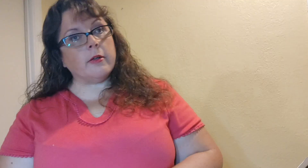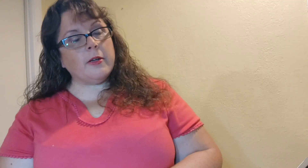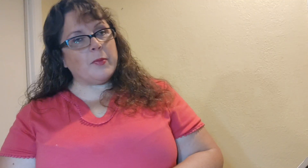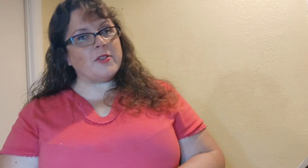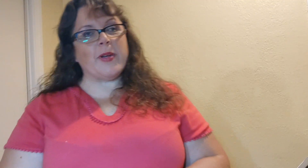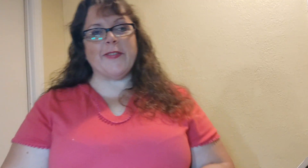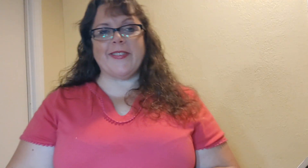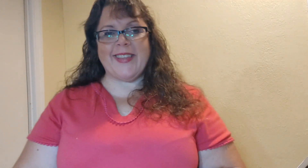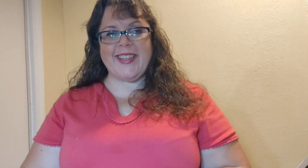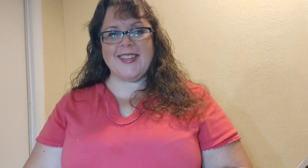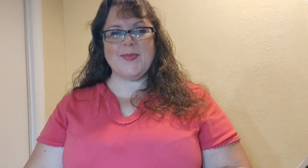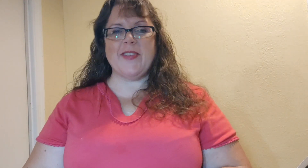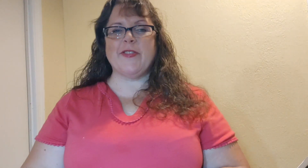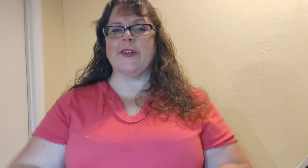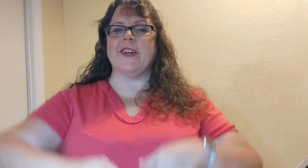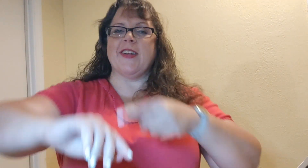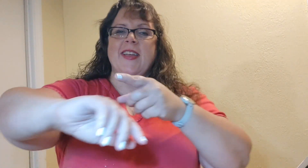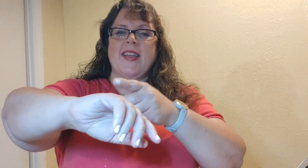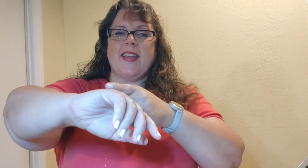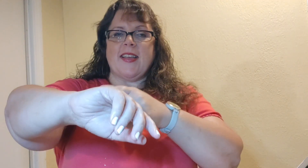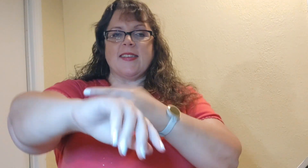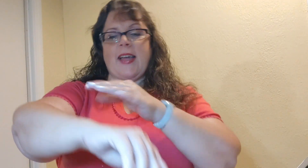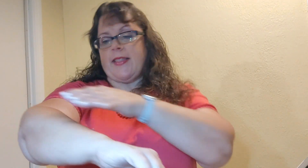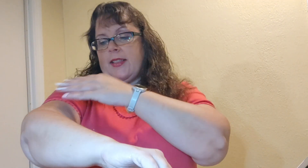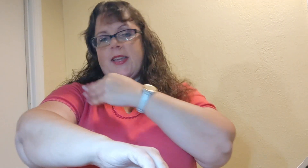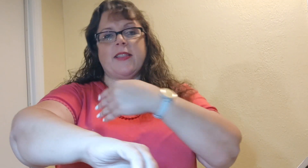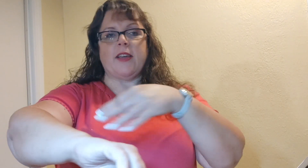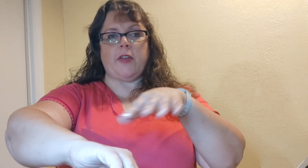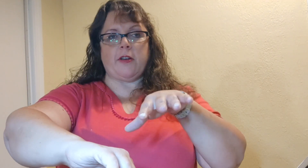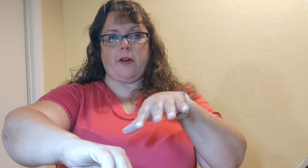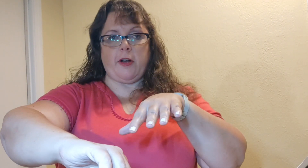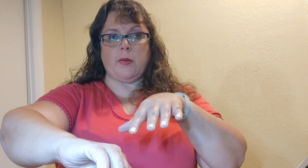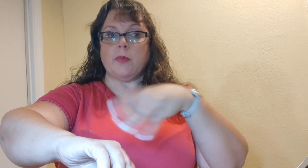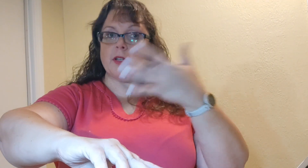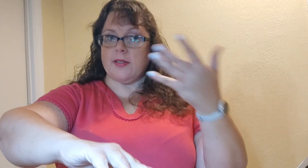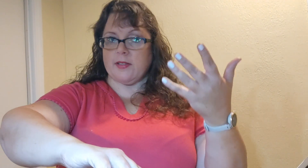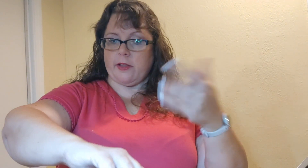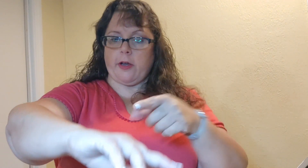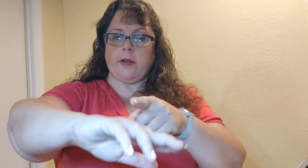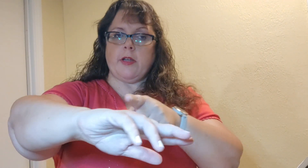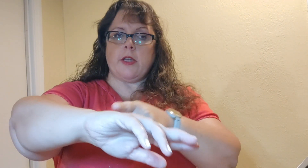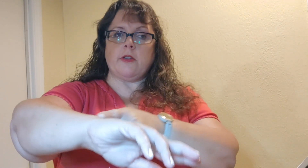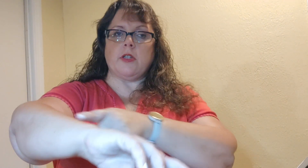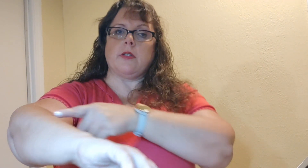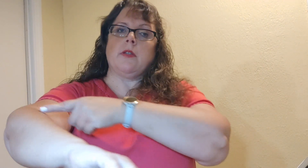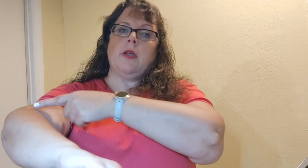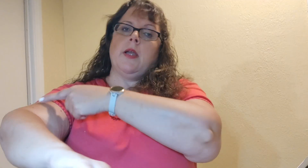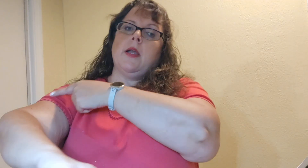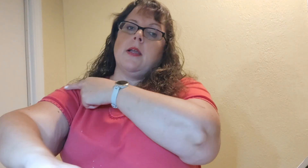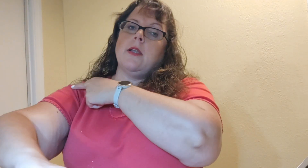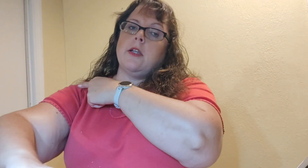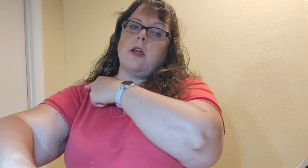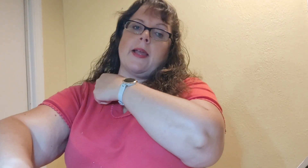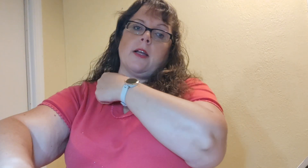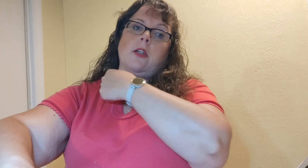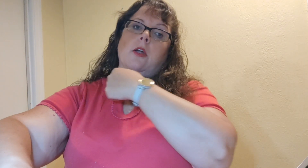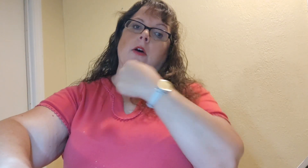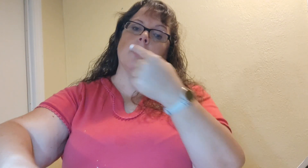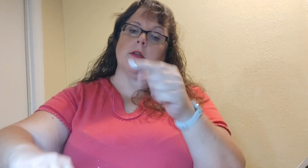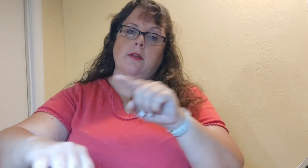Long, which we've done this before, it's like the length of your arm because it's long. And you just, yeah, like a